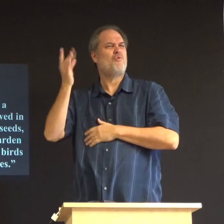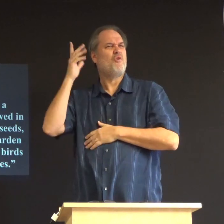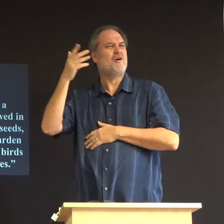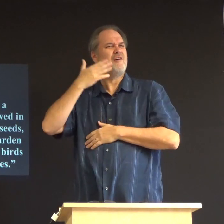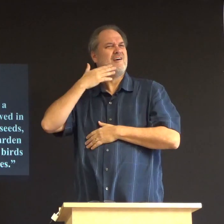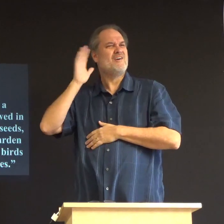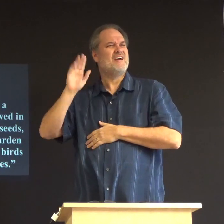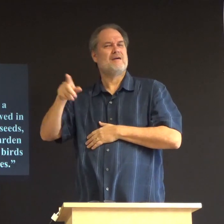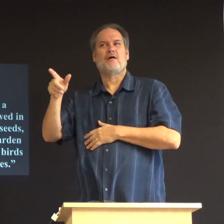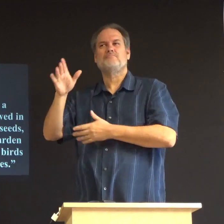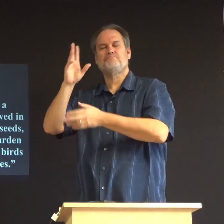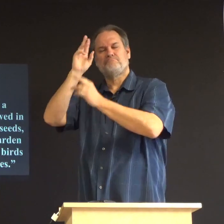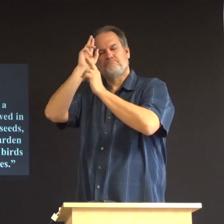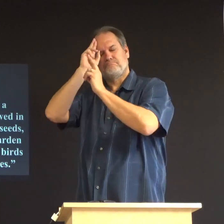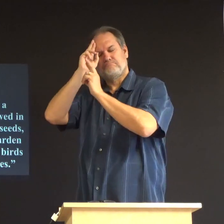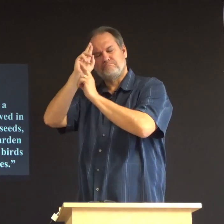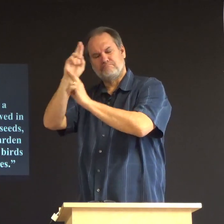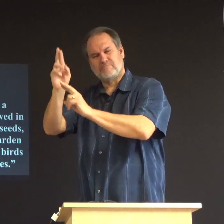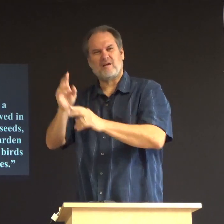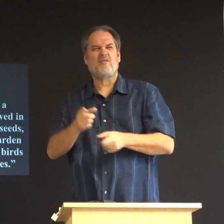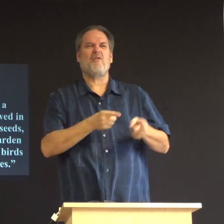Even in Muslim extremist countries,